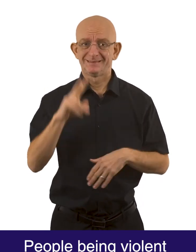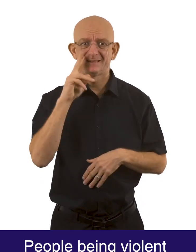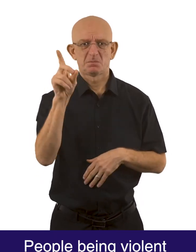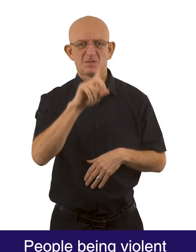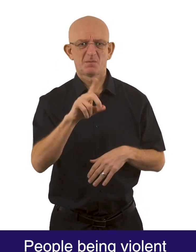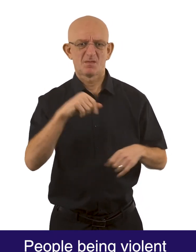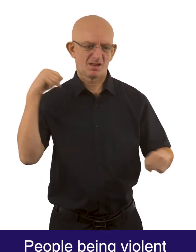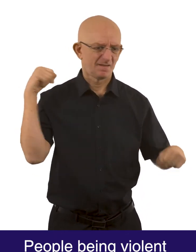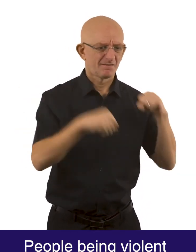People being violent.